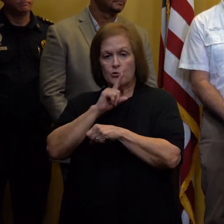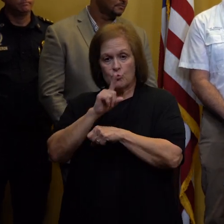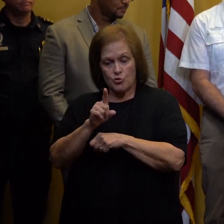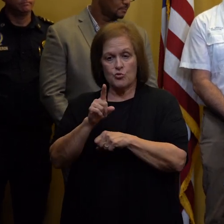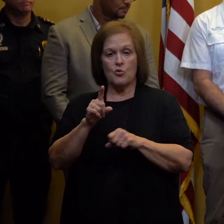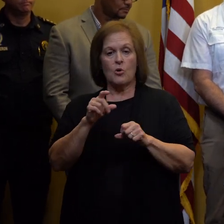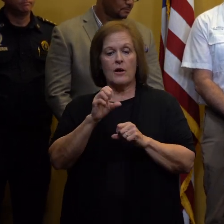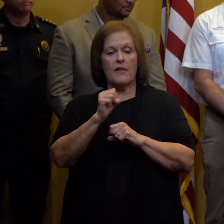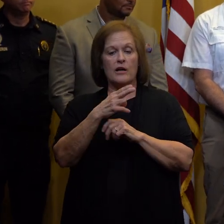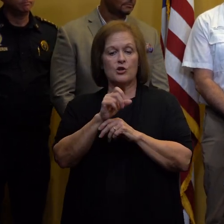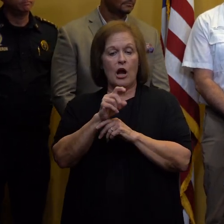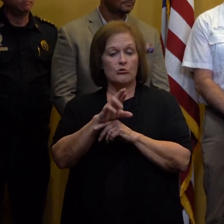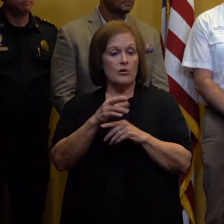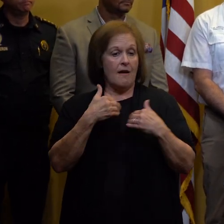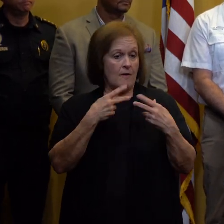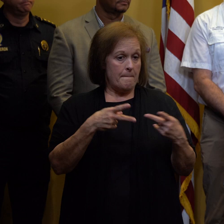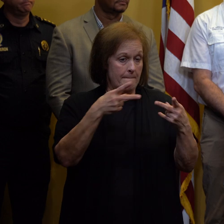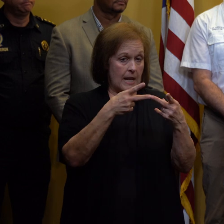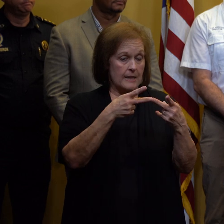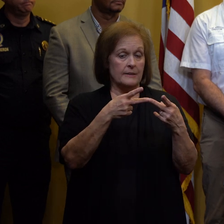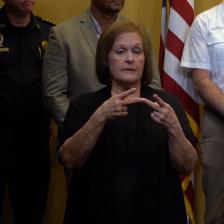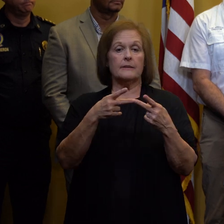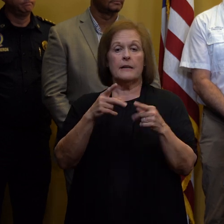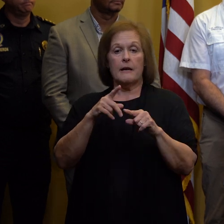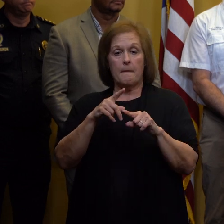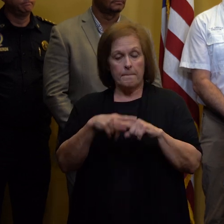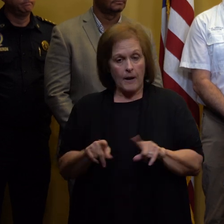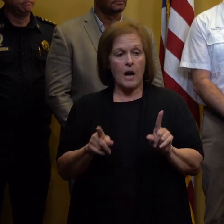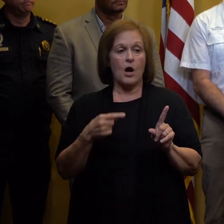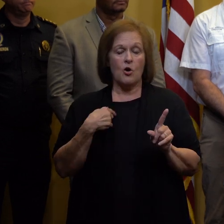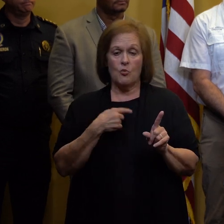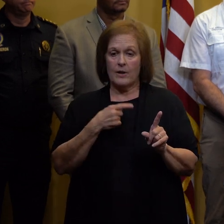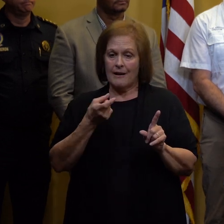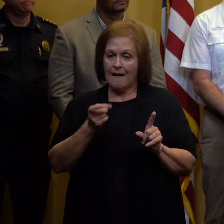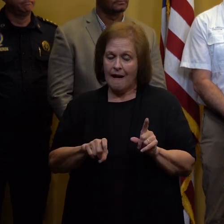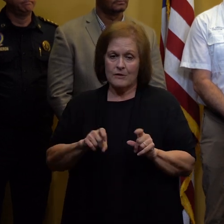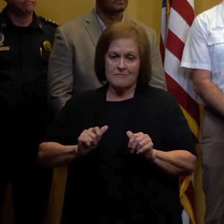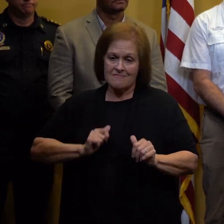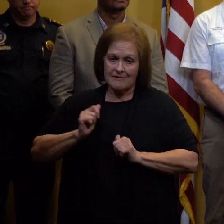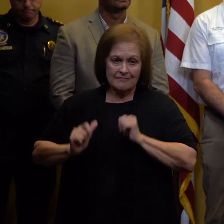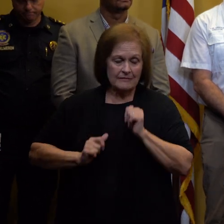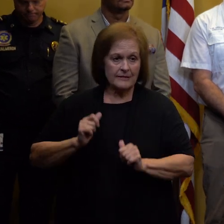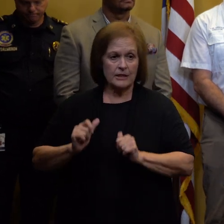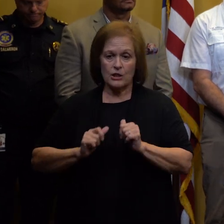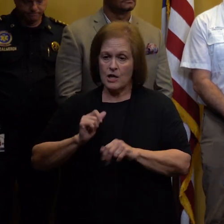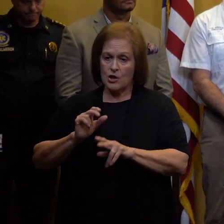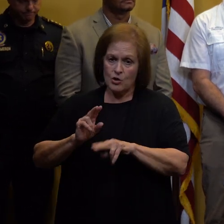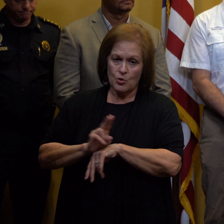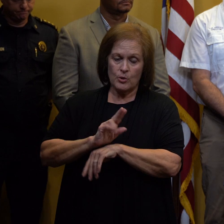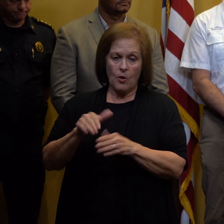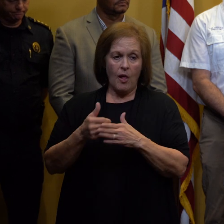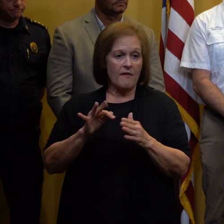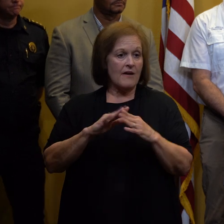our shelters have expanded capacity, but to really aggressively use every potential housing resource we